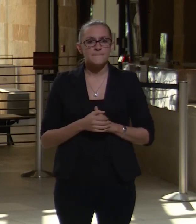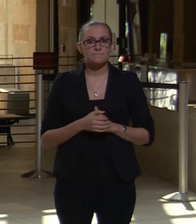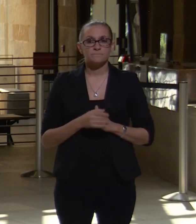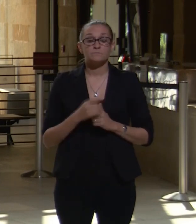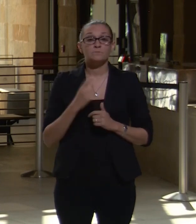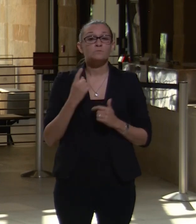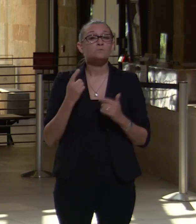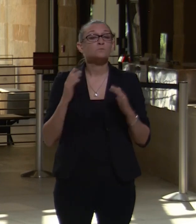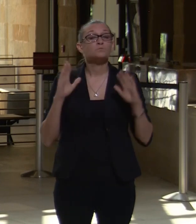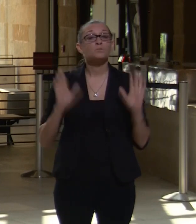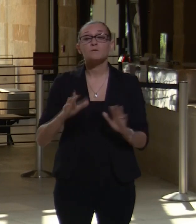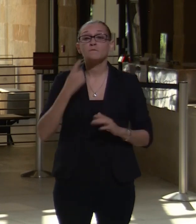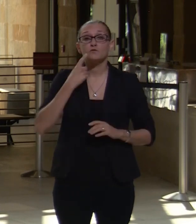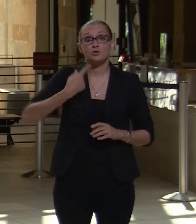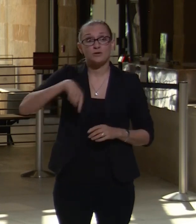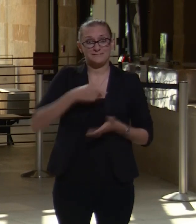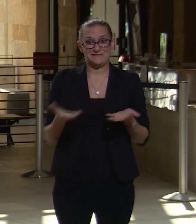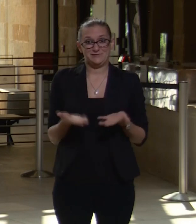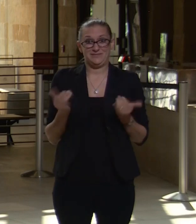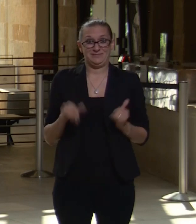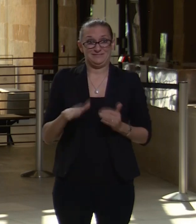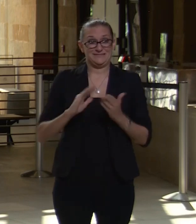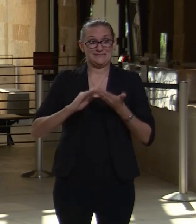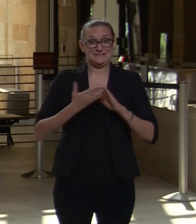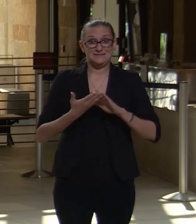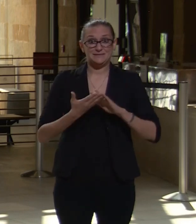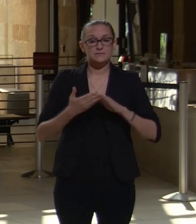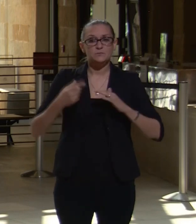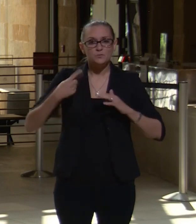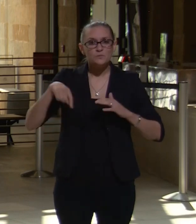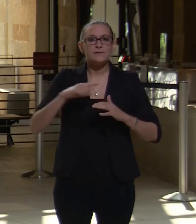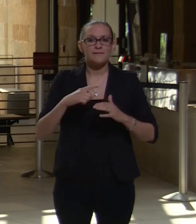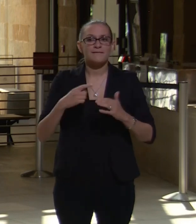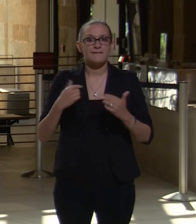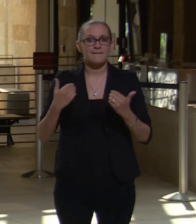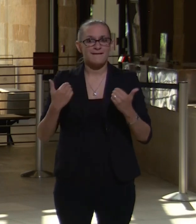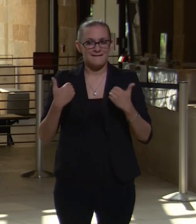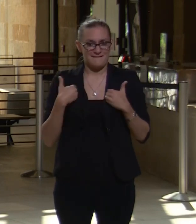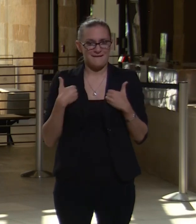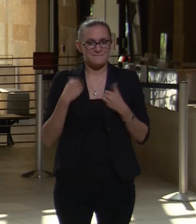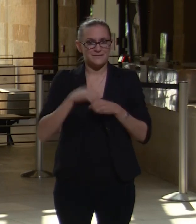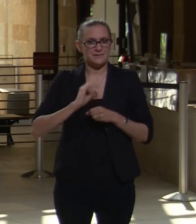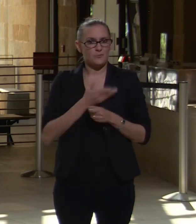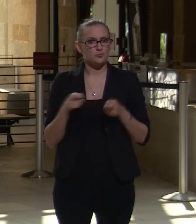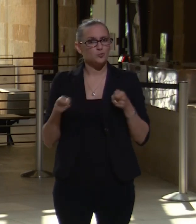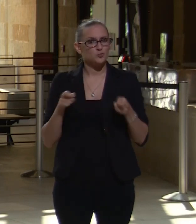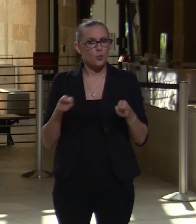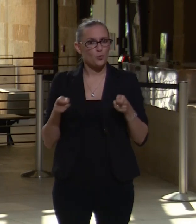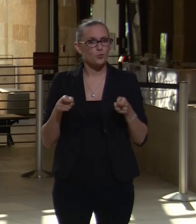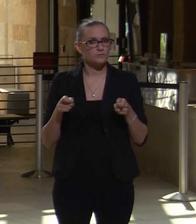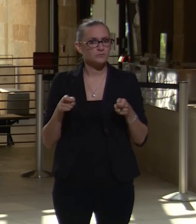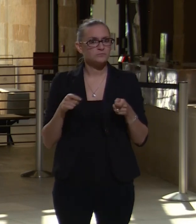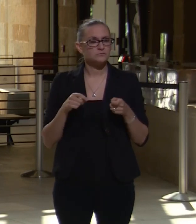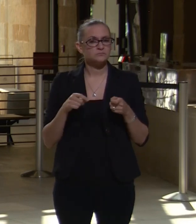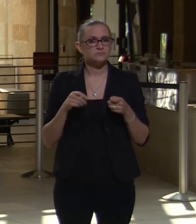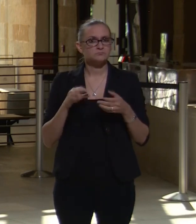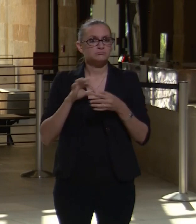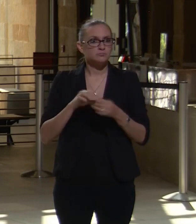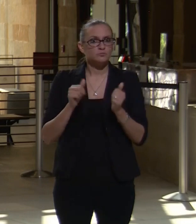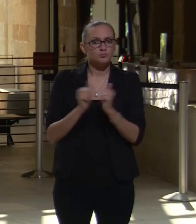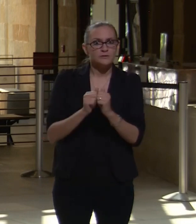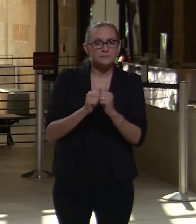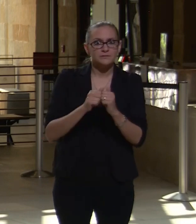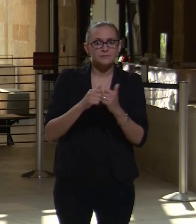The wonderful thing for us in this city is that we have it within our control as to whether or not we